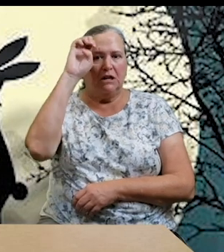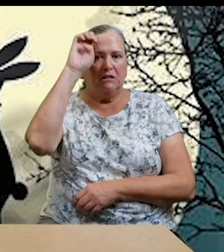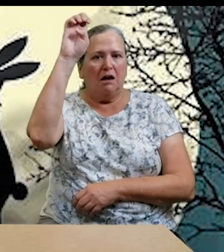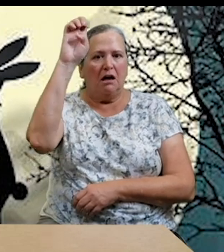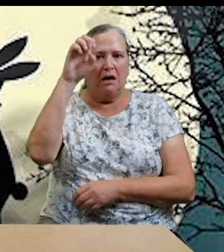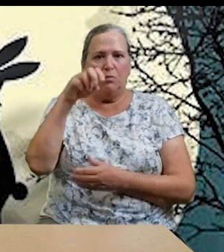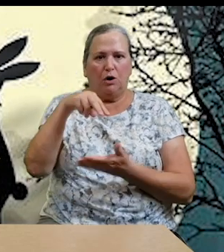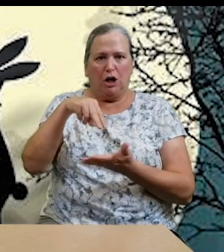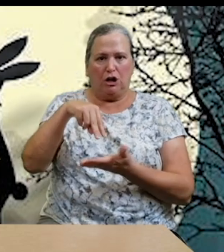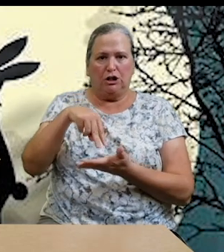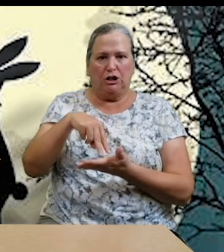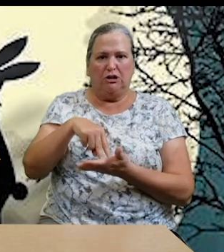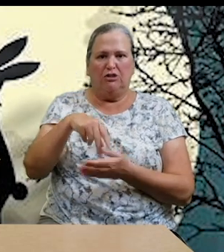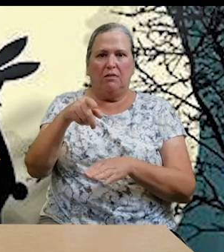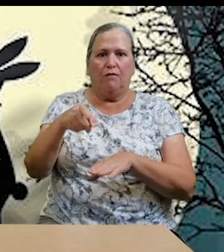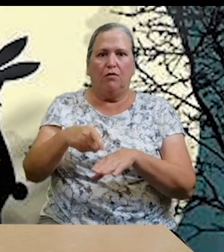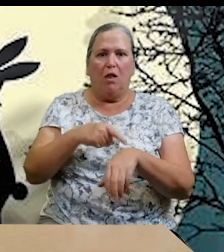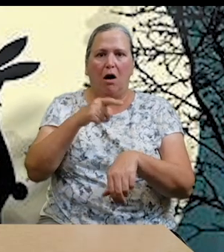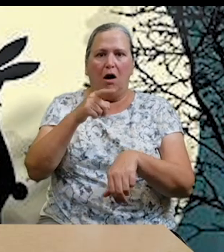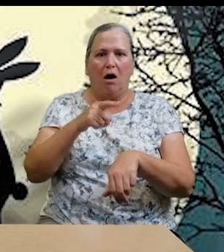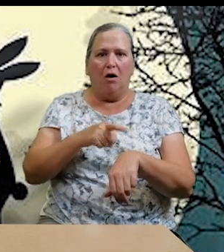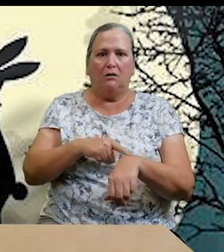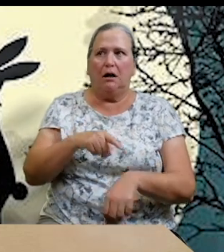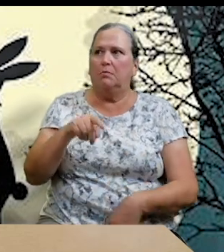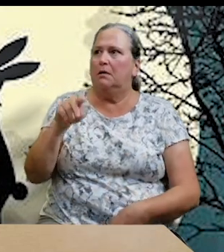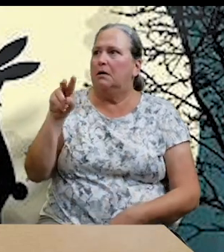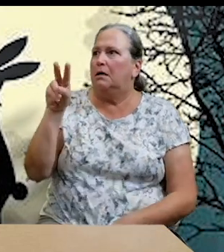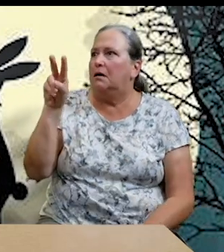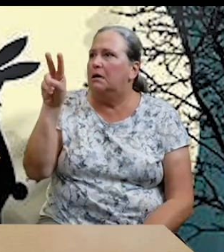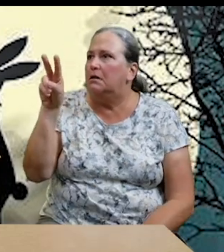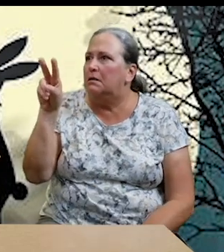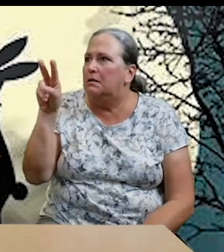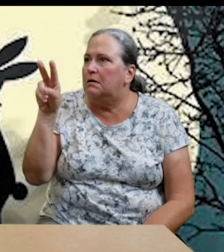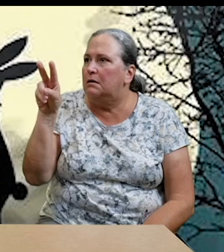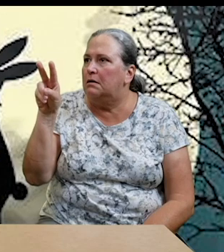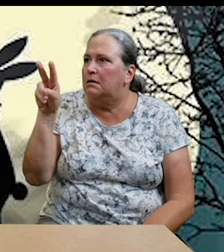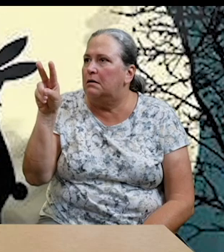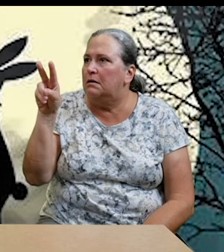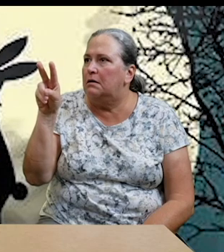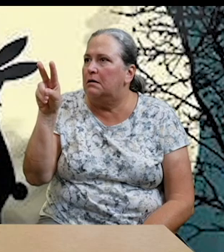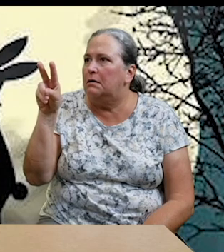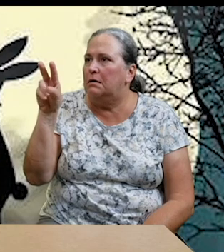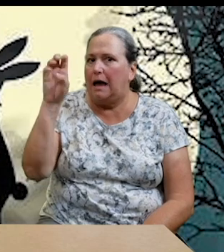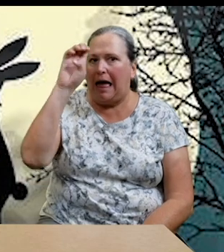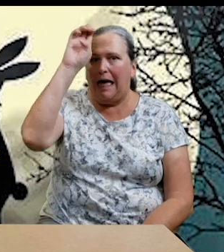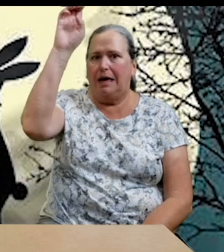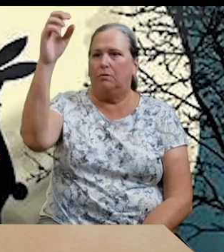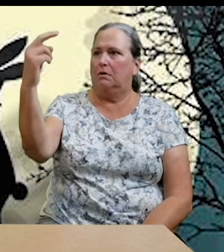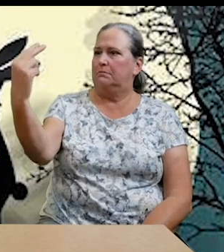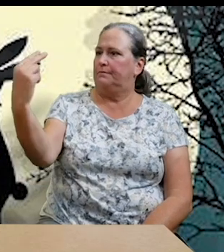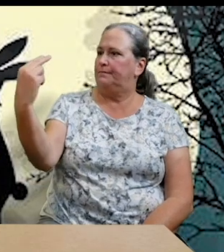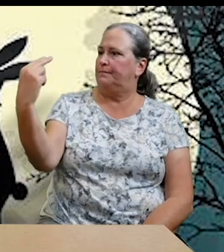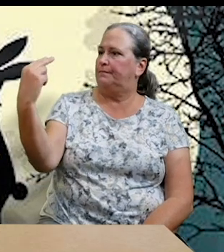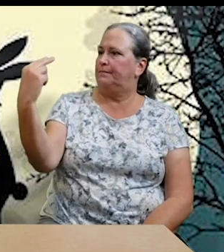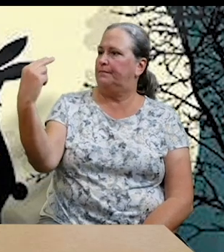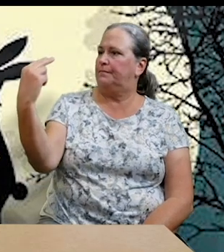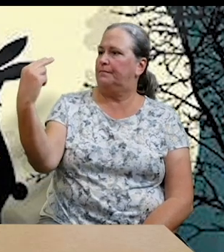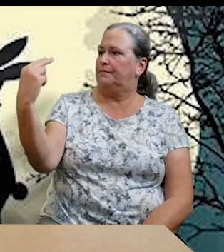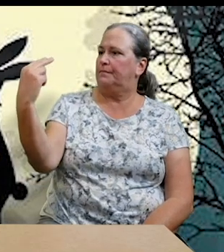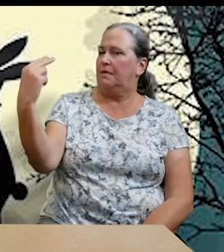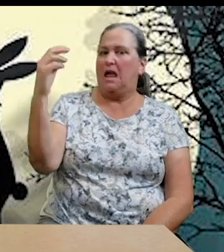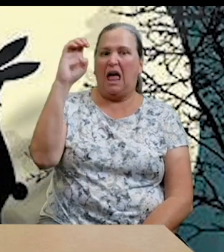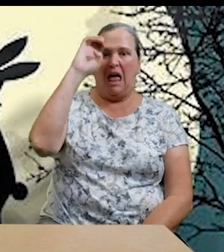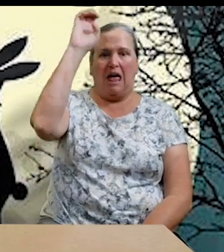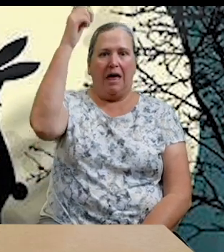time. She looked at him. He looked back at her. "Someone will come," Edward said. "Someone